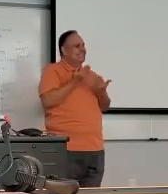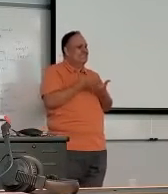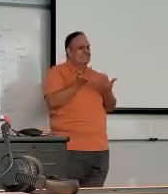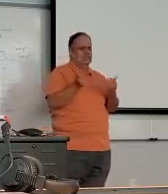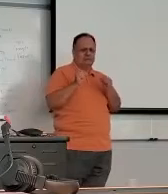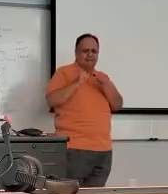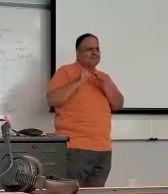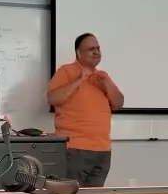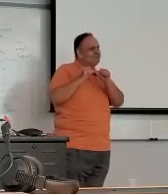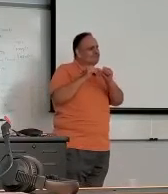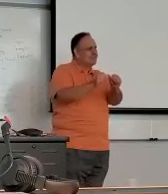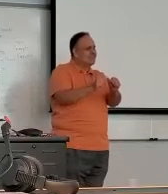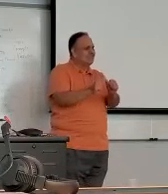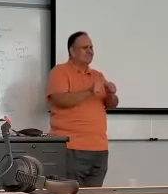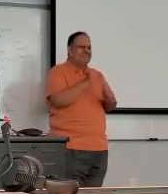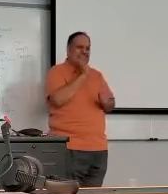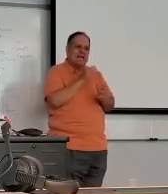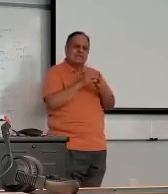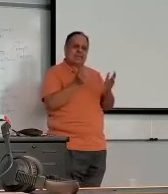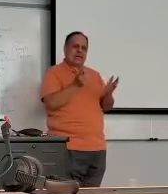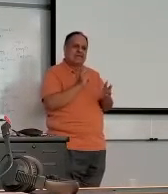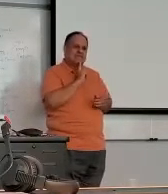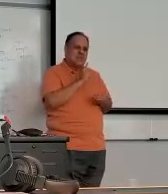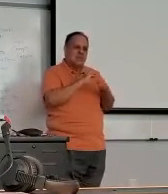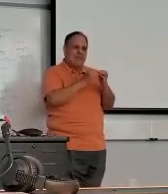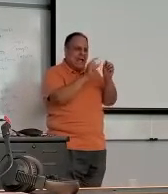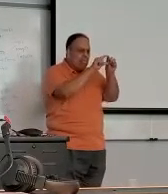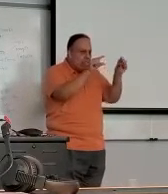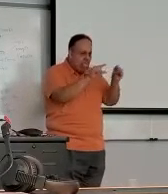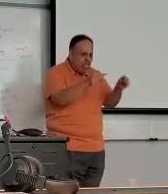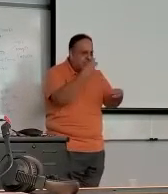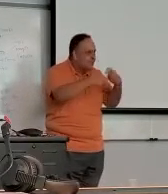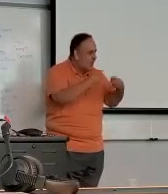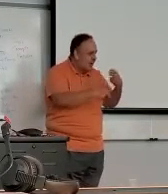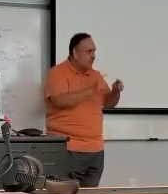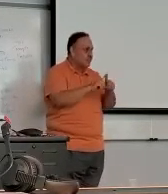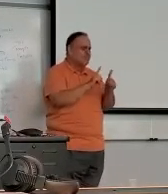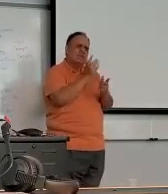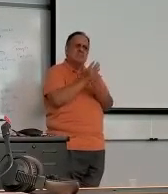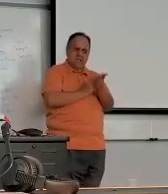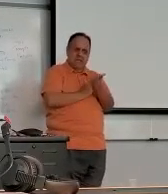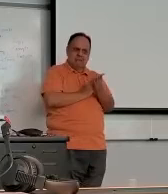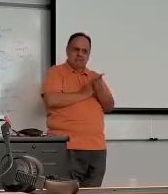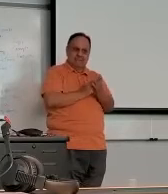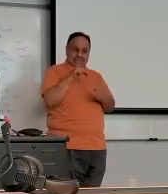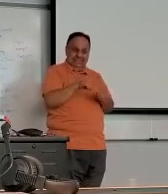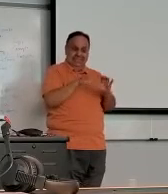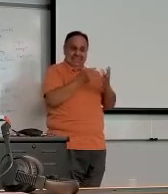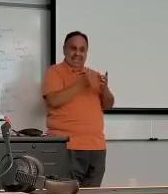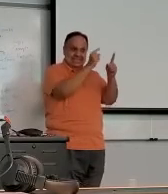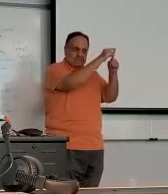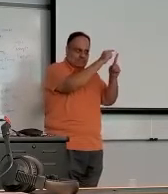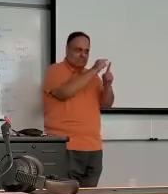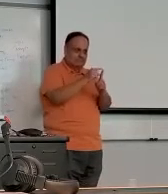real math in this section. There'll be some, but not too much. We're going to mainly learn some terminology. Most importantly, you probably will be tested on this stuff in